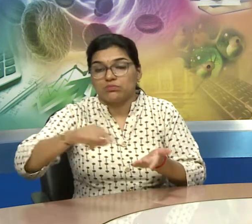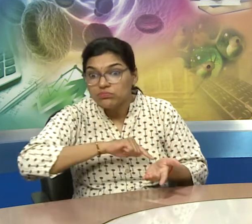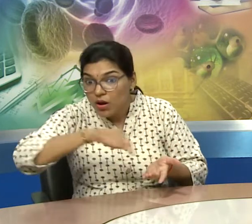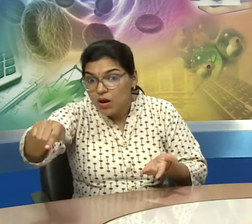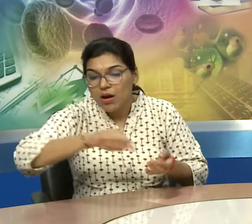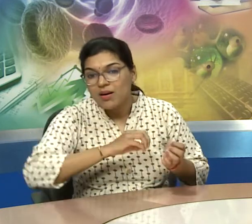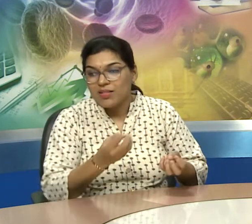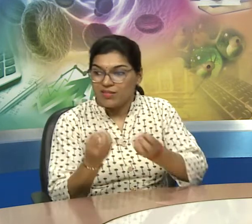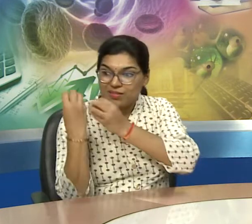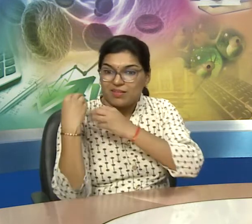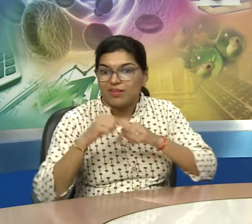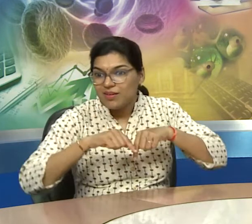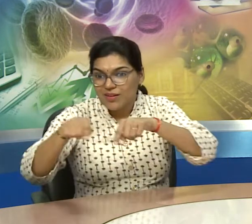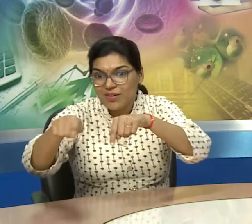draught animals.